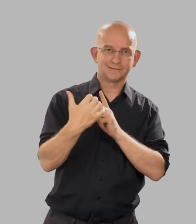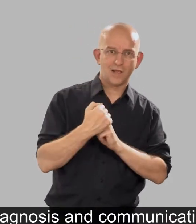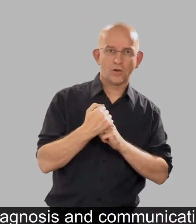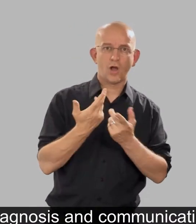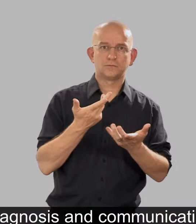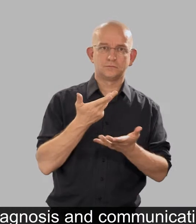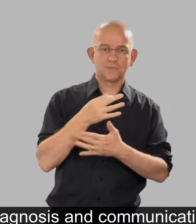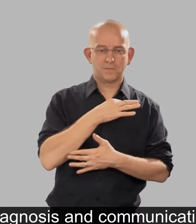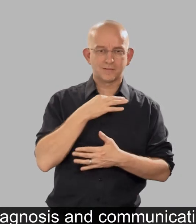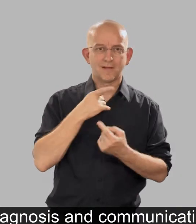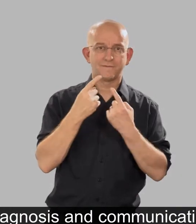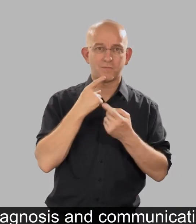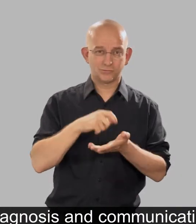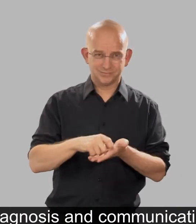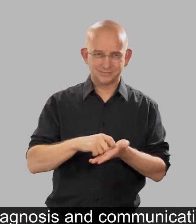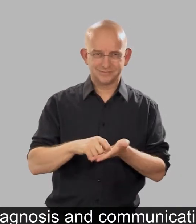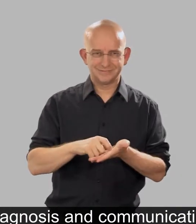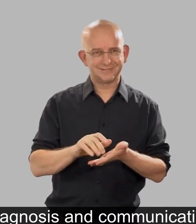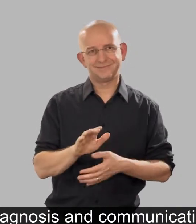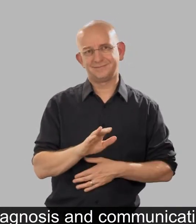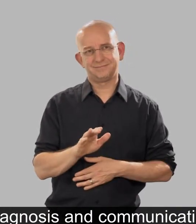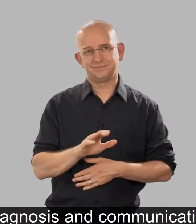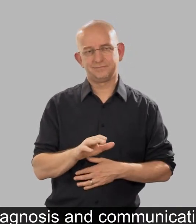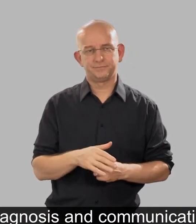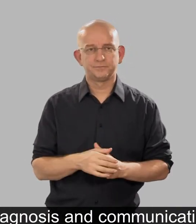diagnosis, and communicating medical information.